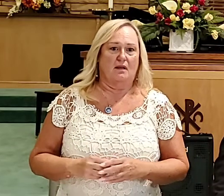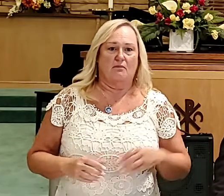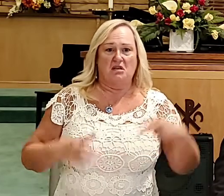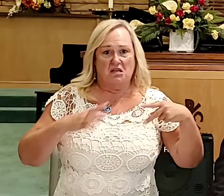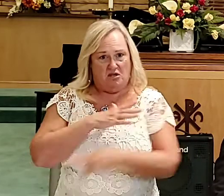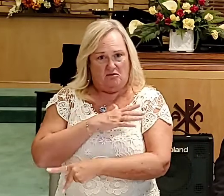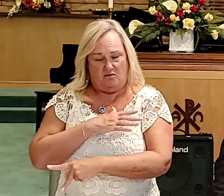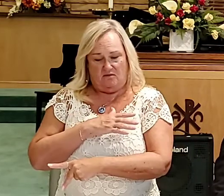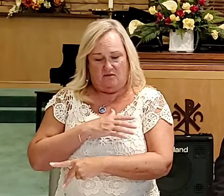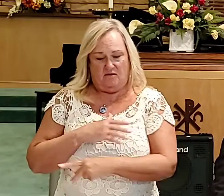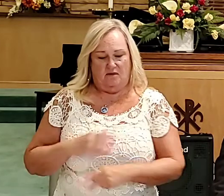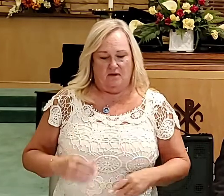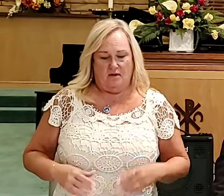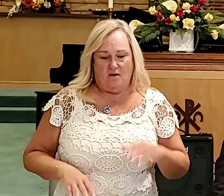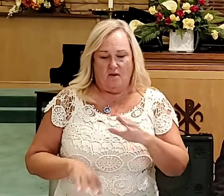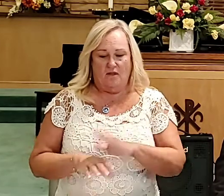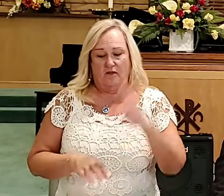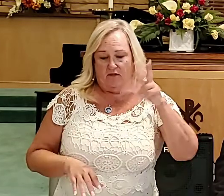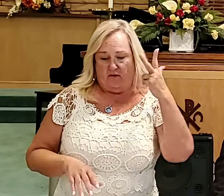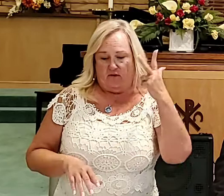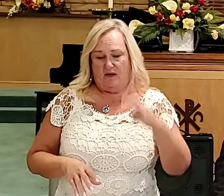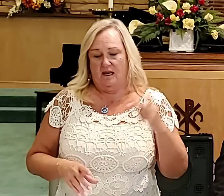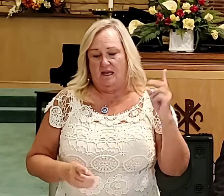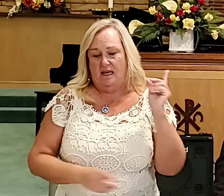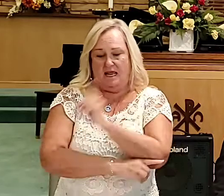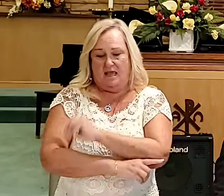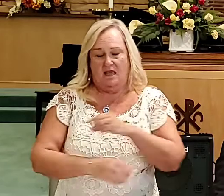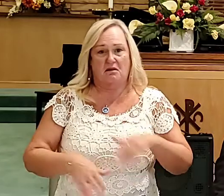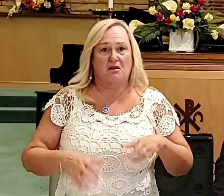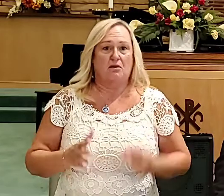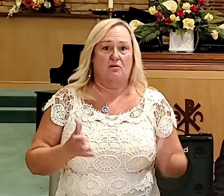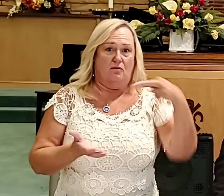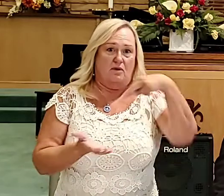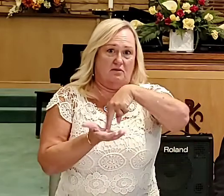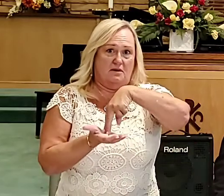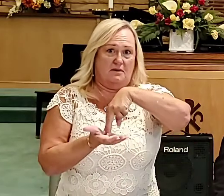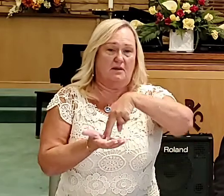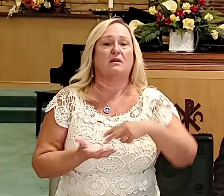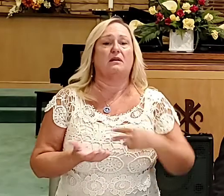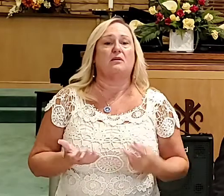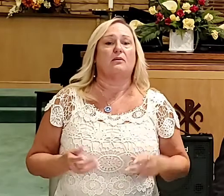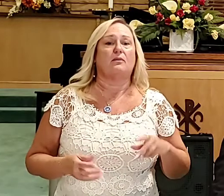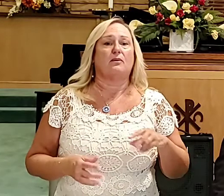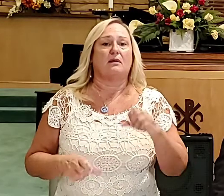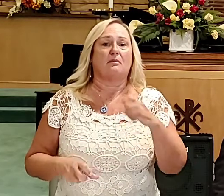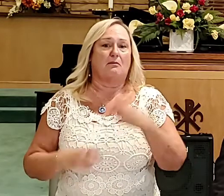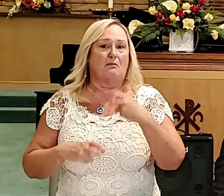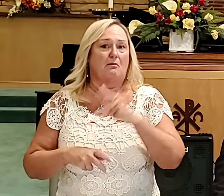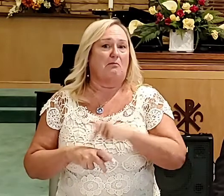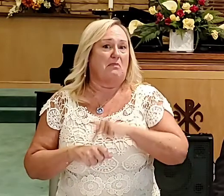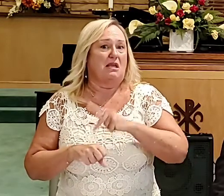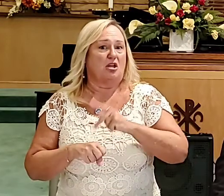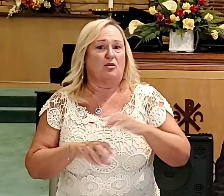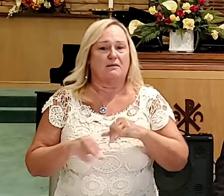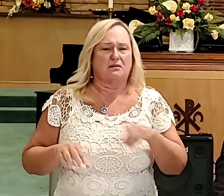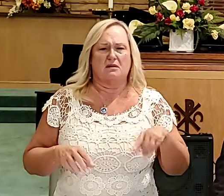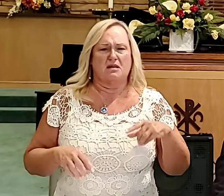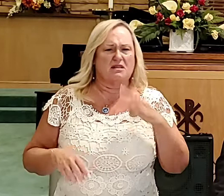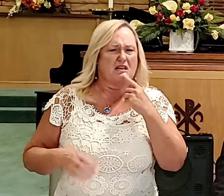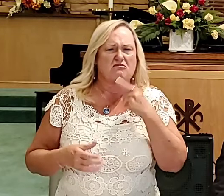killed, and on the third day be raised. And Peter took him aside and began to rebuke